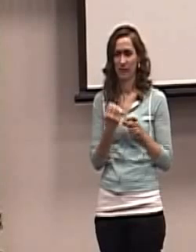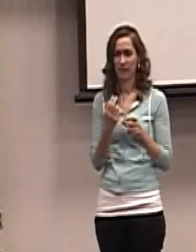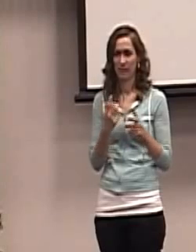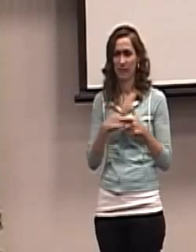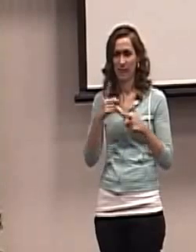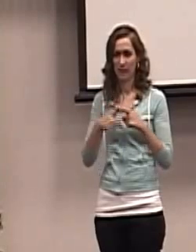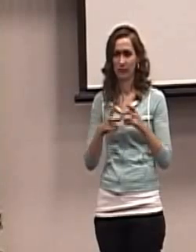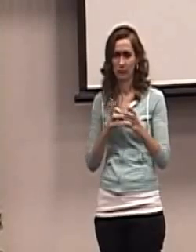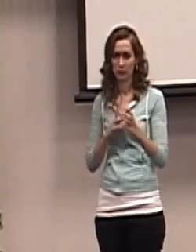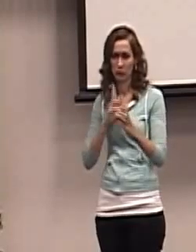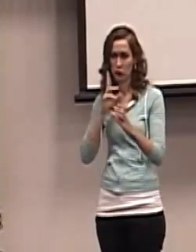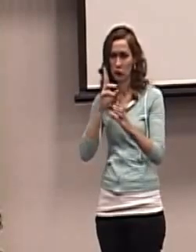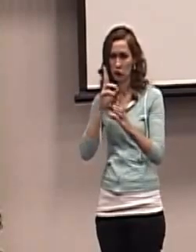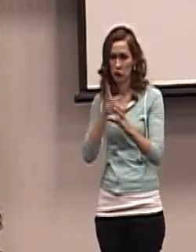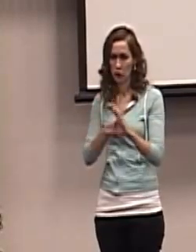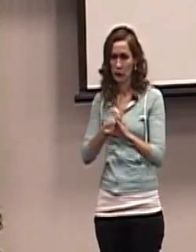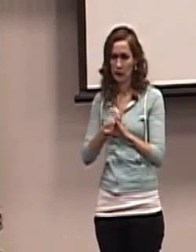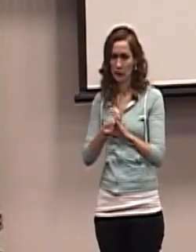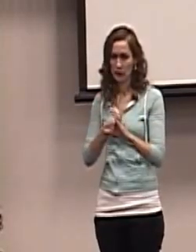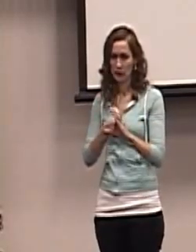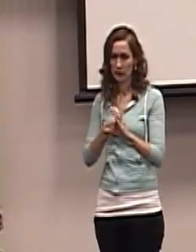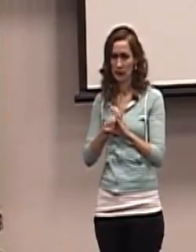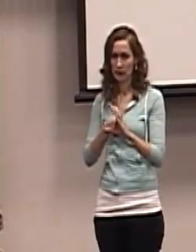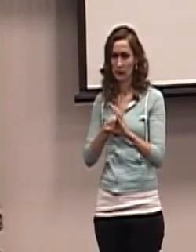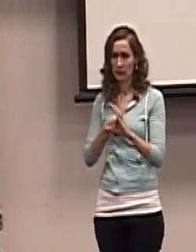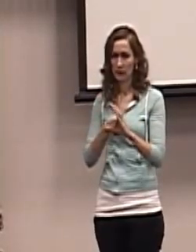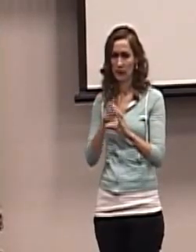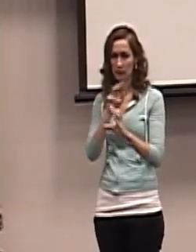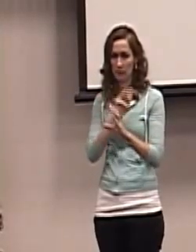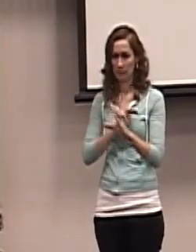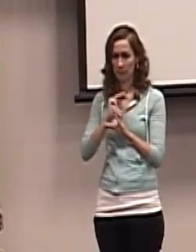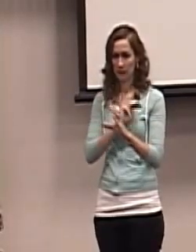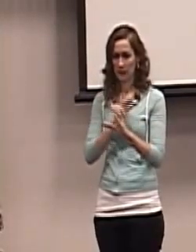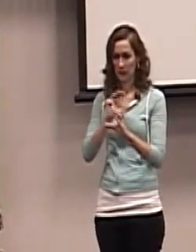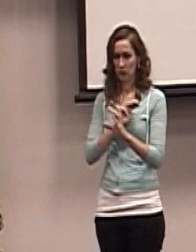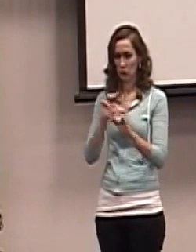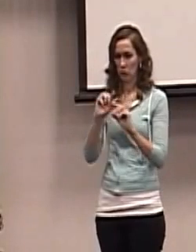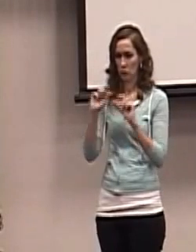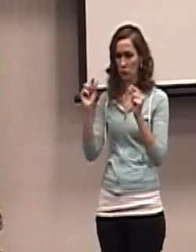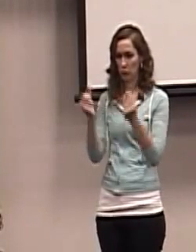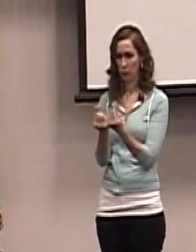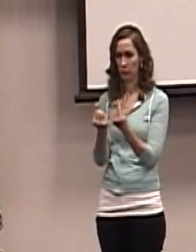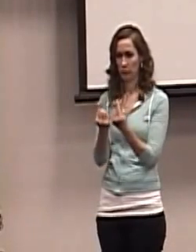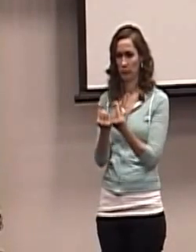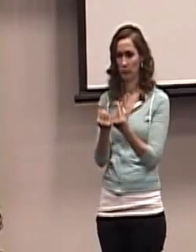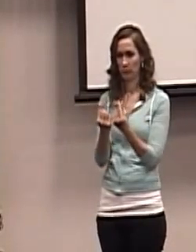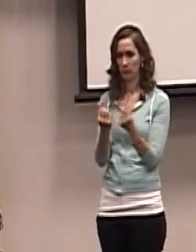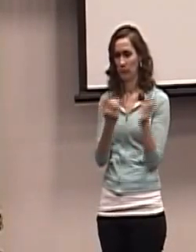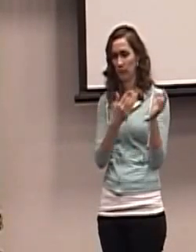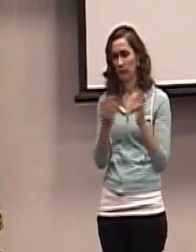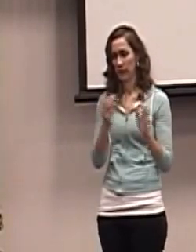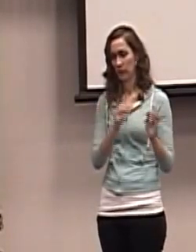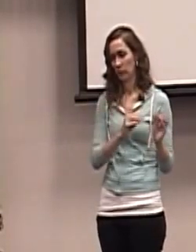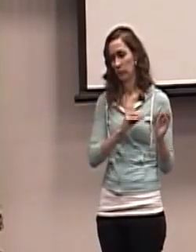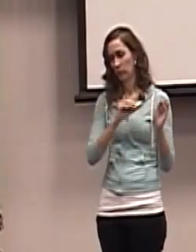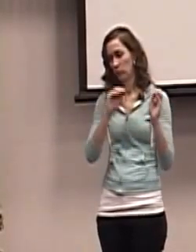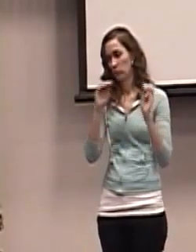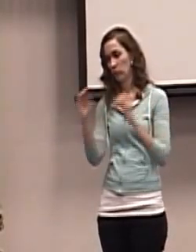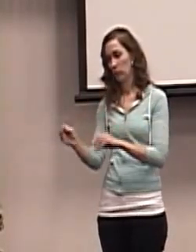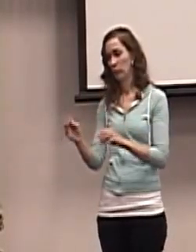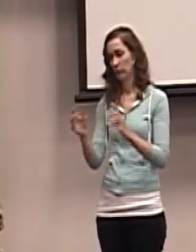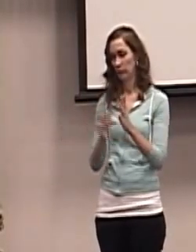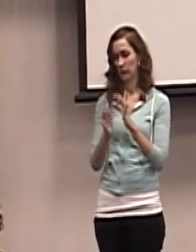effort in 1963 that we were going to move Christians